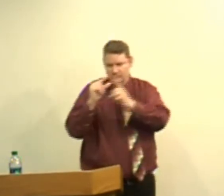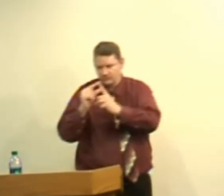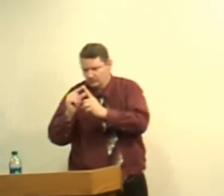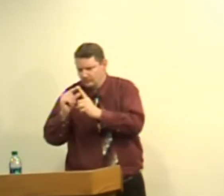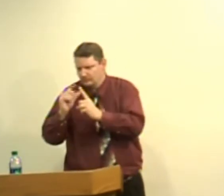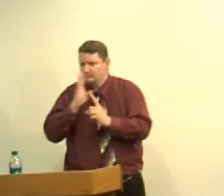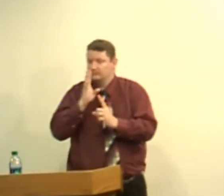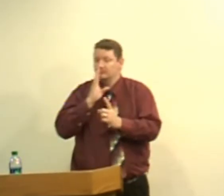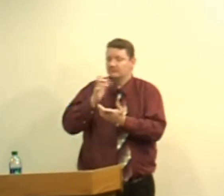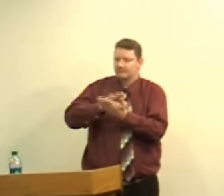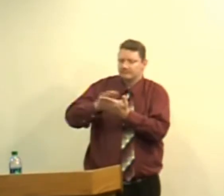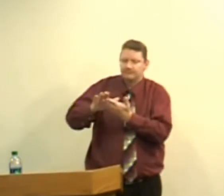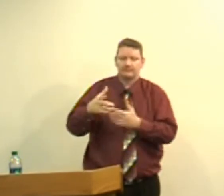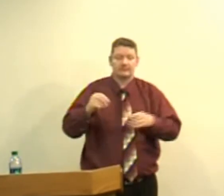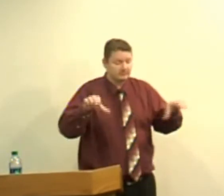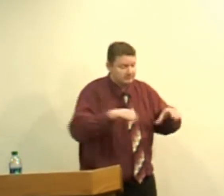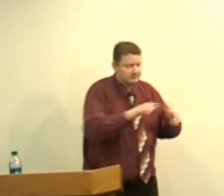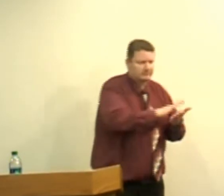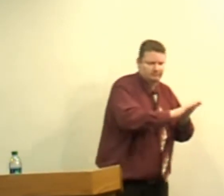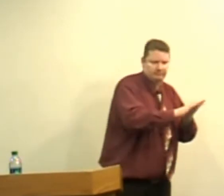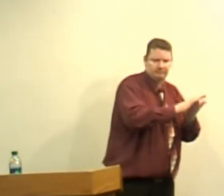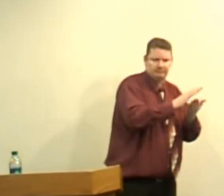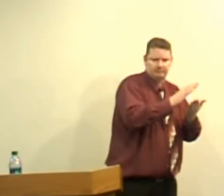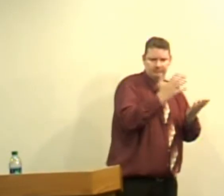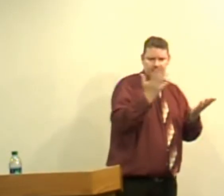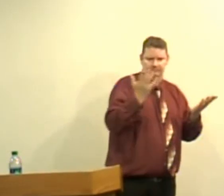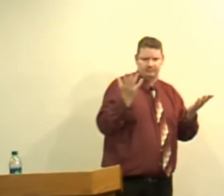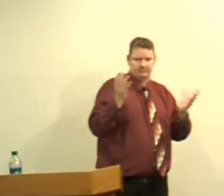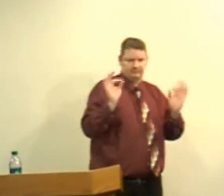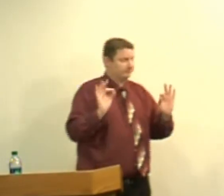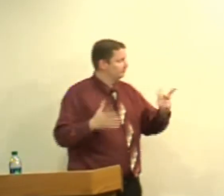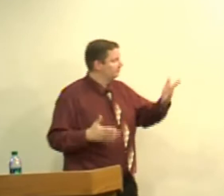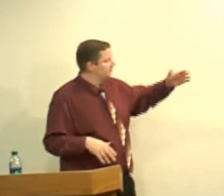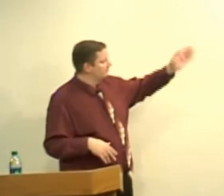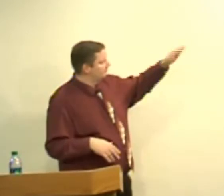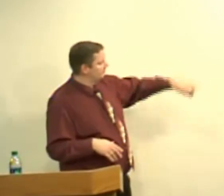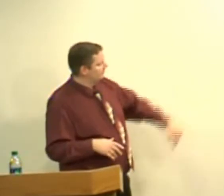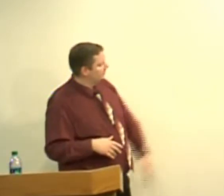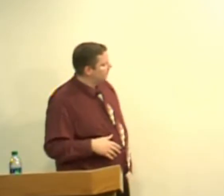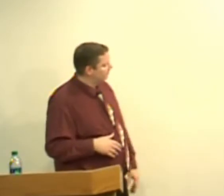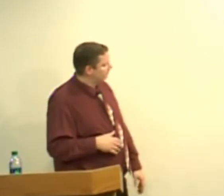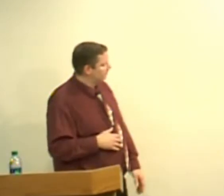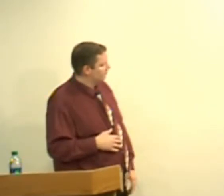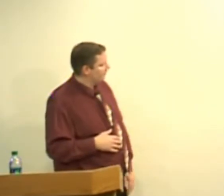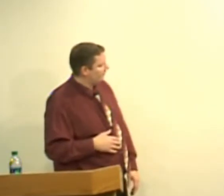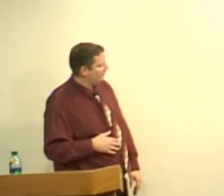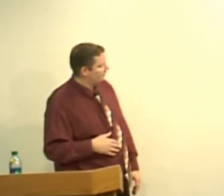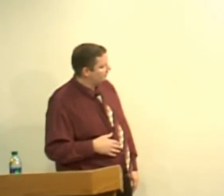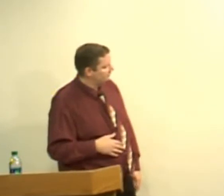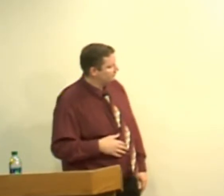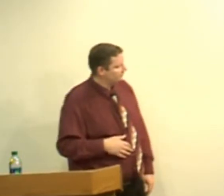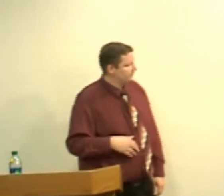It also refers to words, to do things cleanly, wholly, purely.